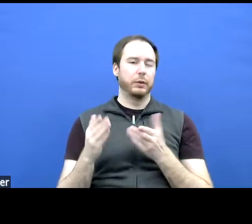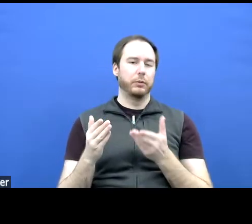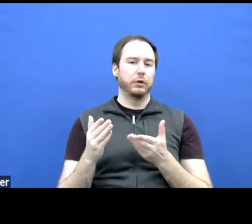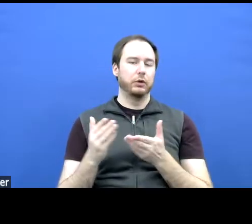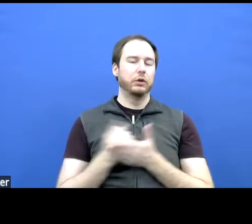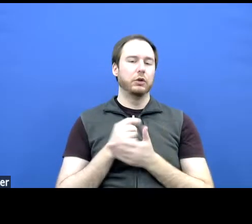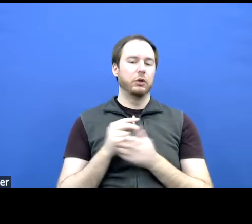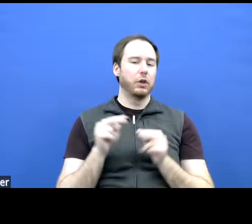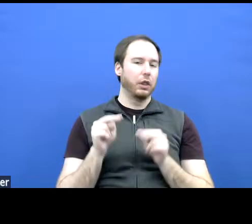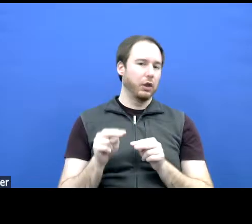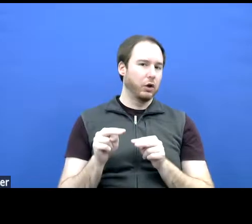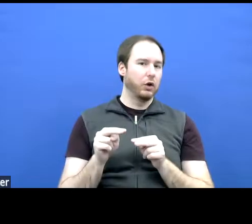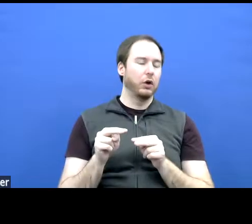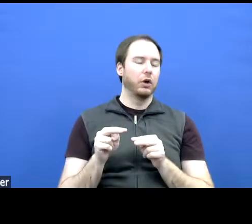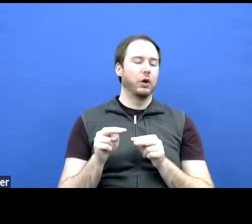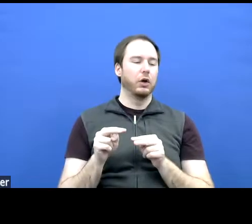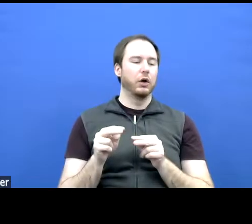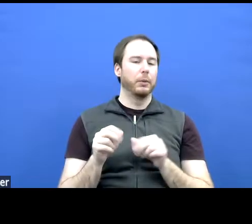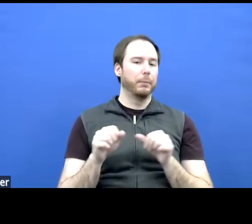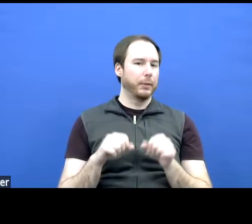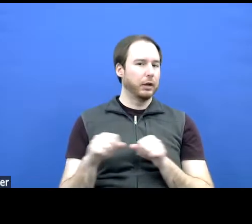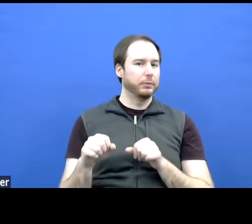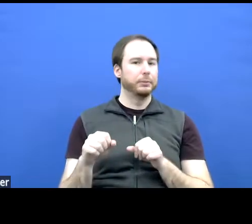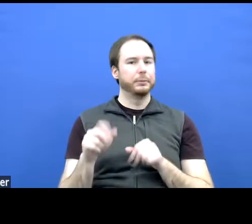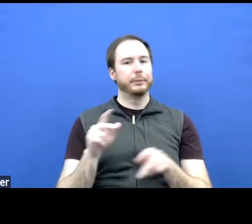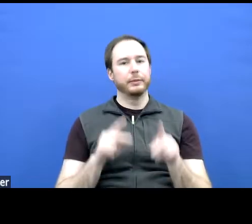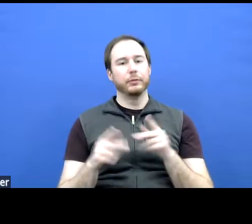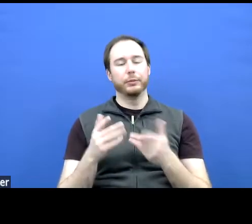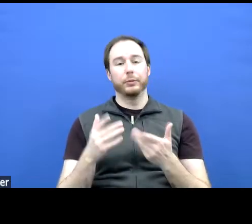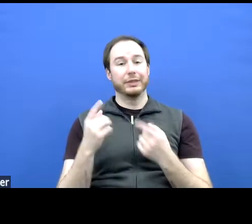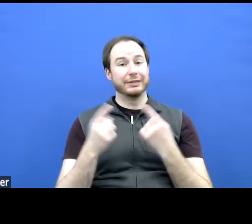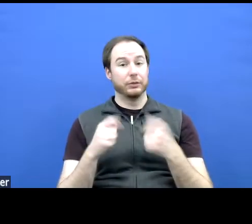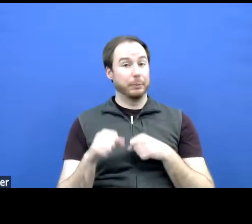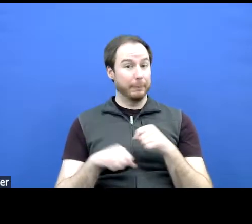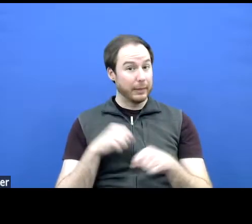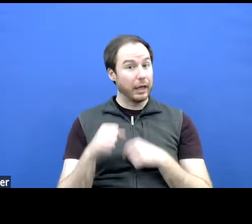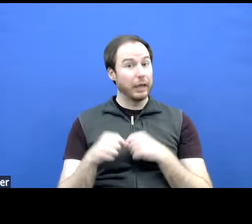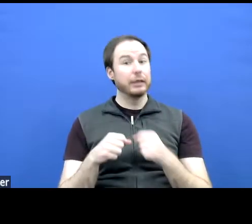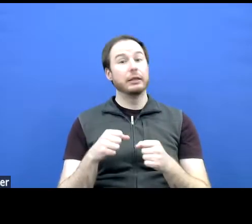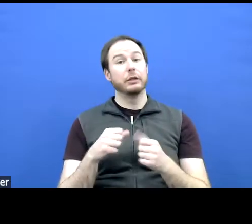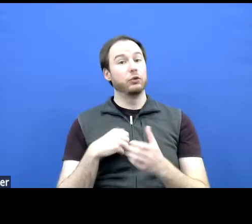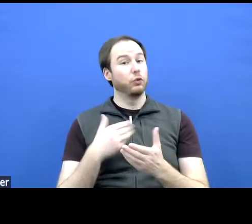into consideration any individuals that might be biking into that